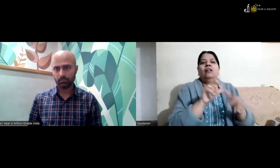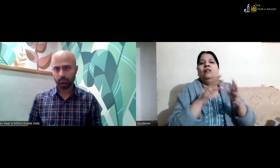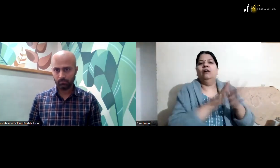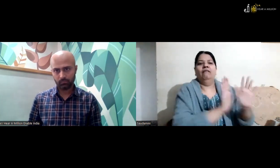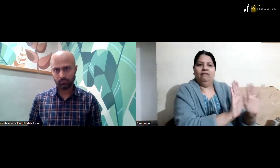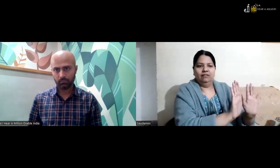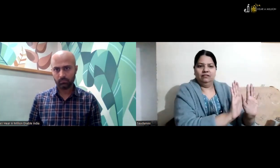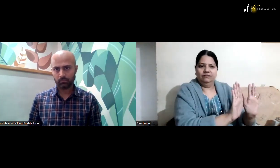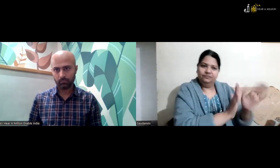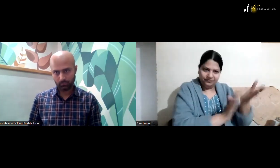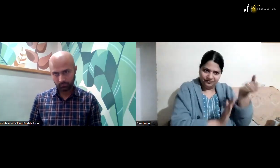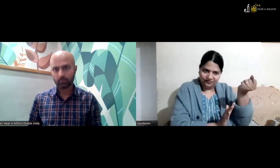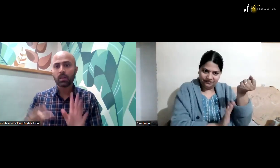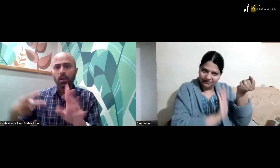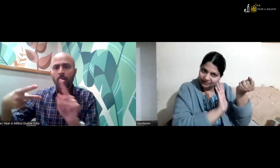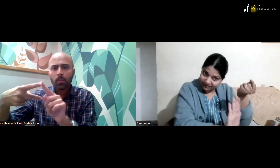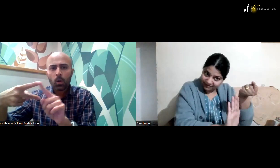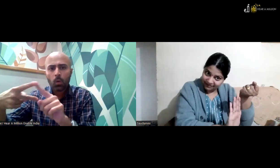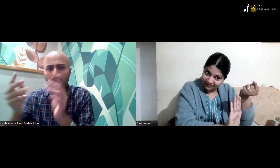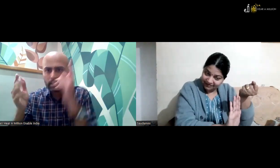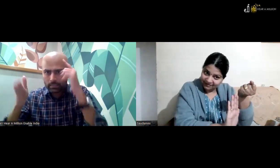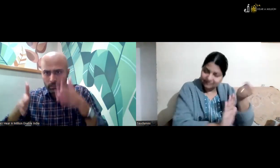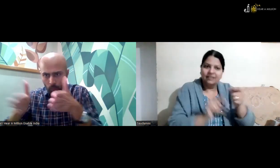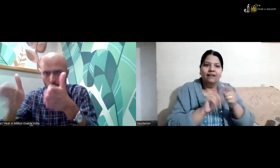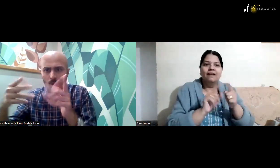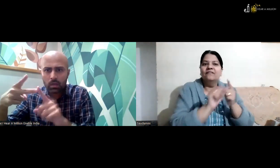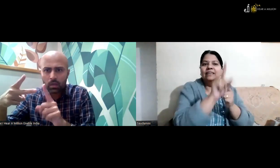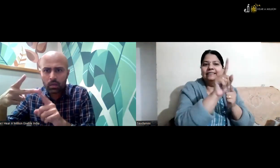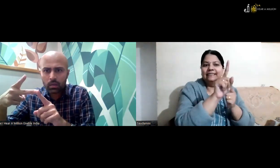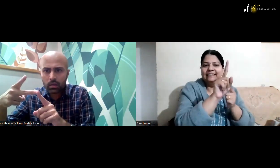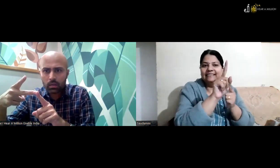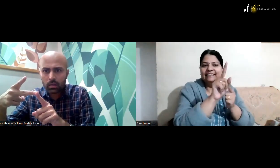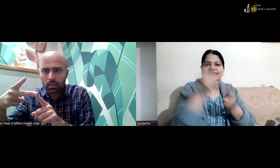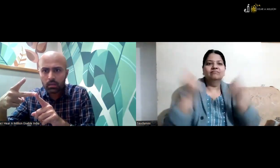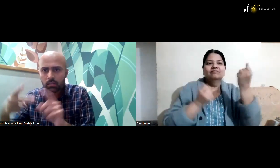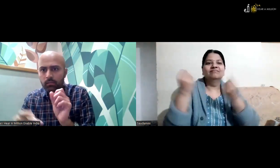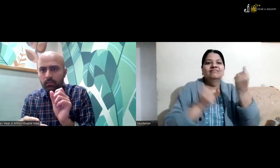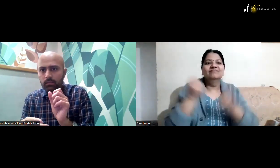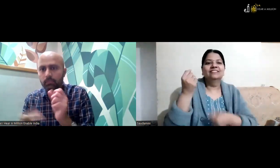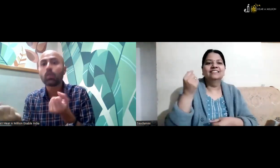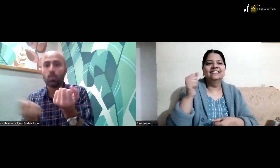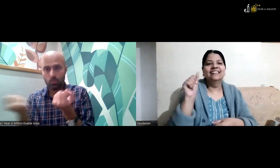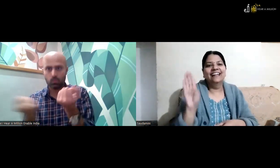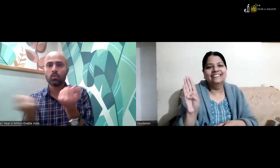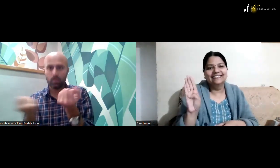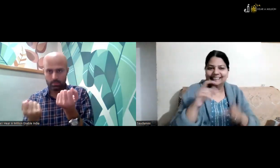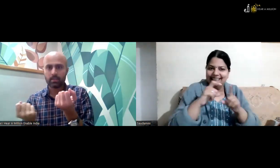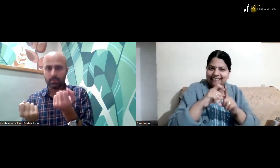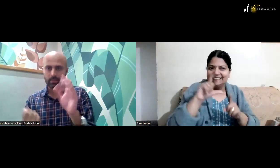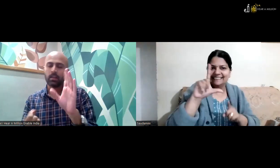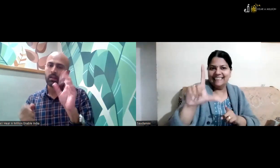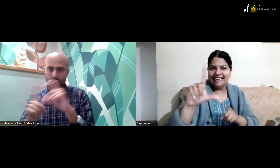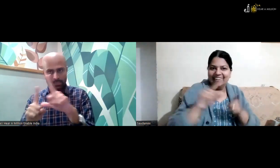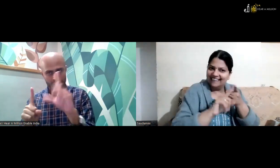So the second one is like there is a general law. All right. We are just handling one thing right now. The first is for